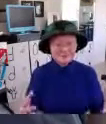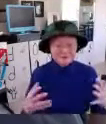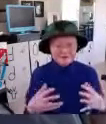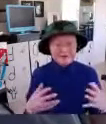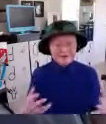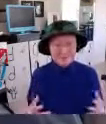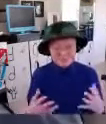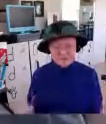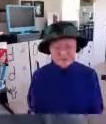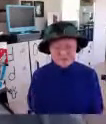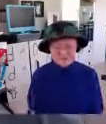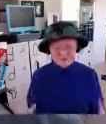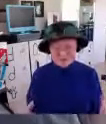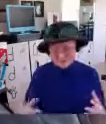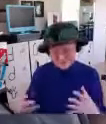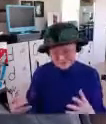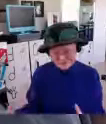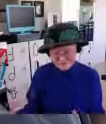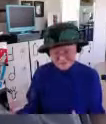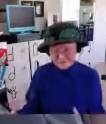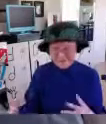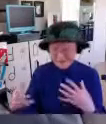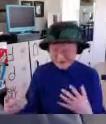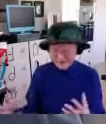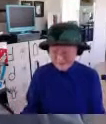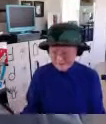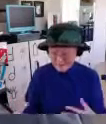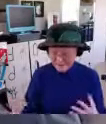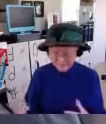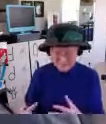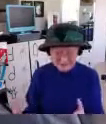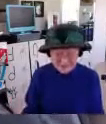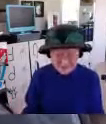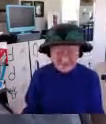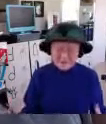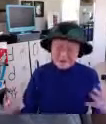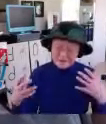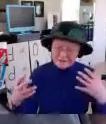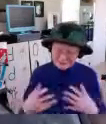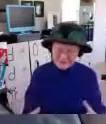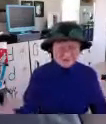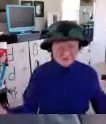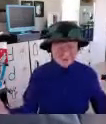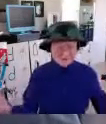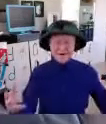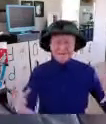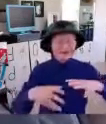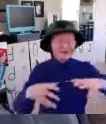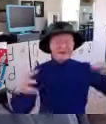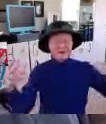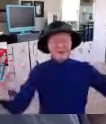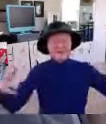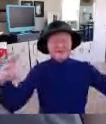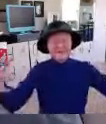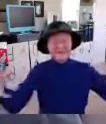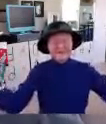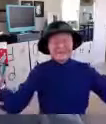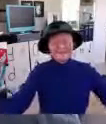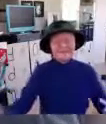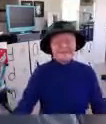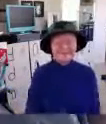SignTyp project started using the help of Steve, and presto, we got it up on the University